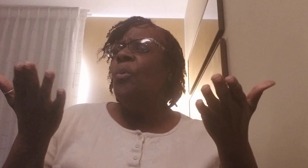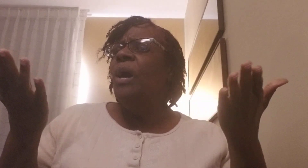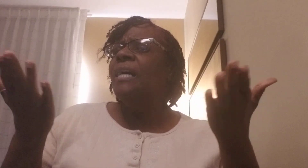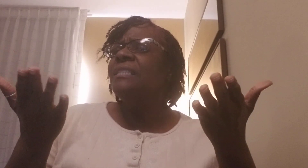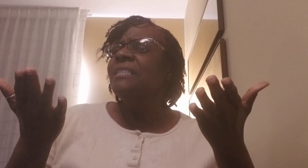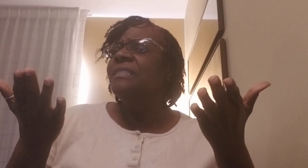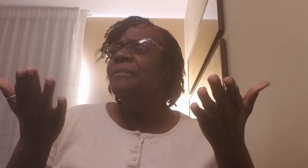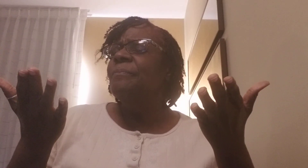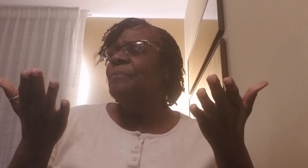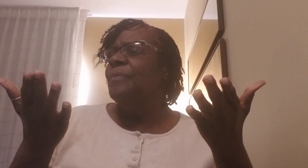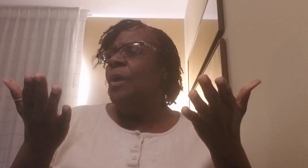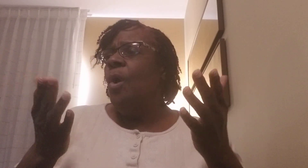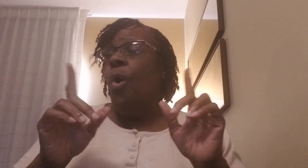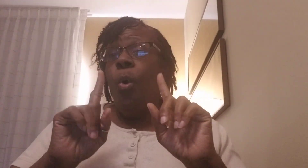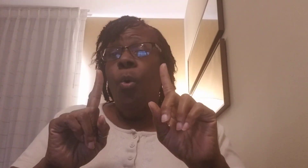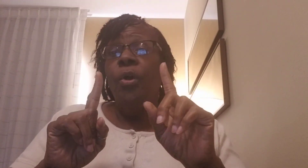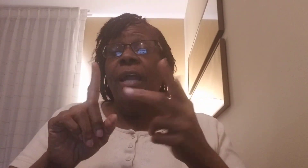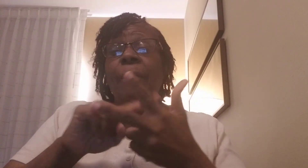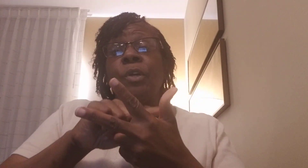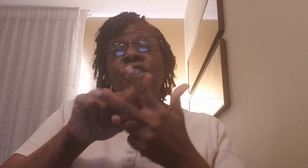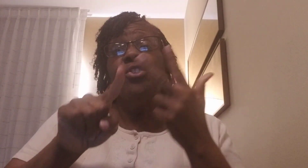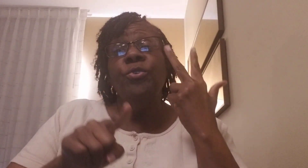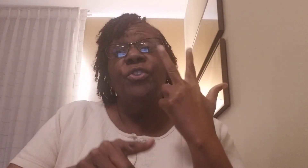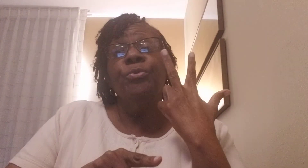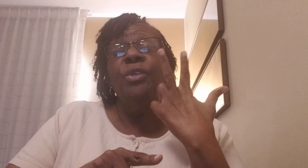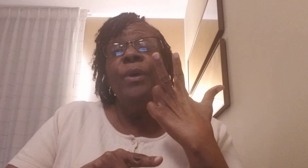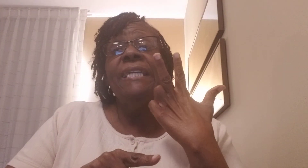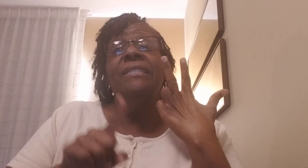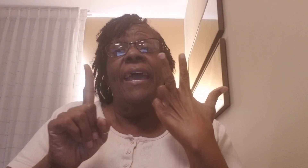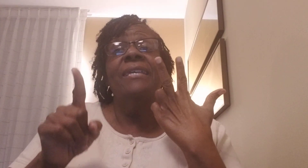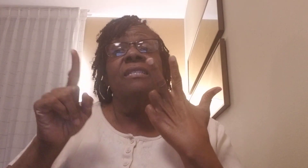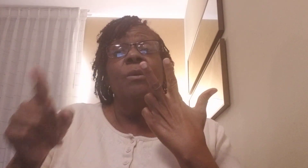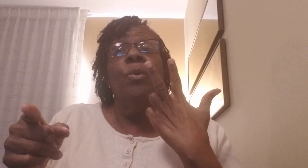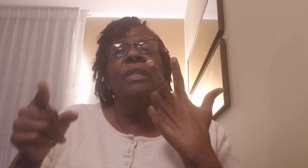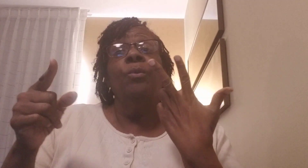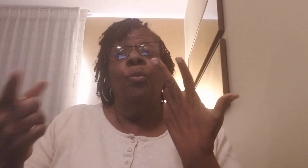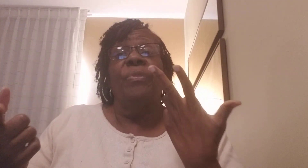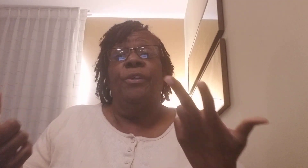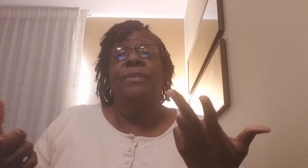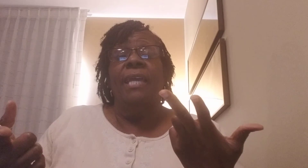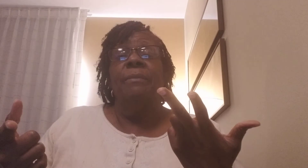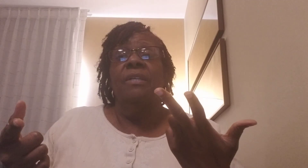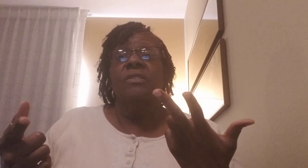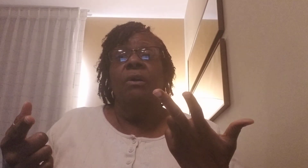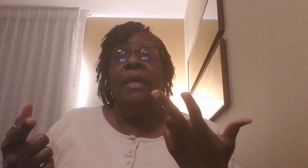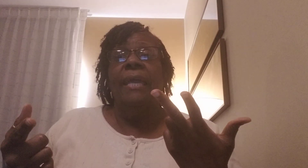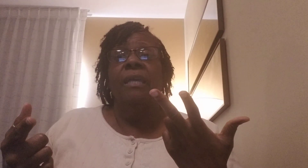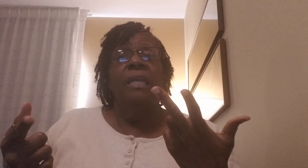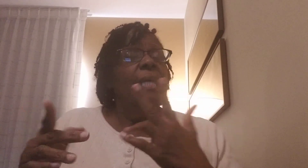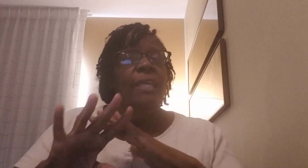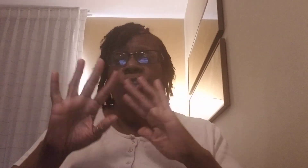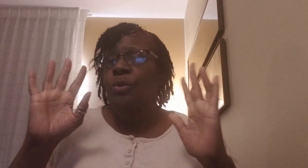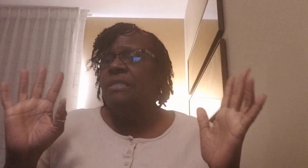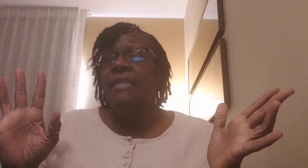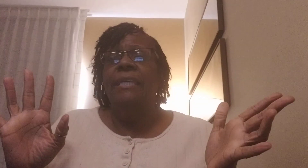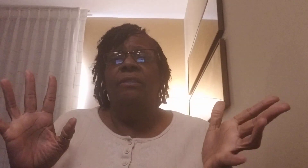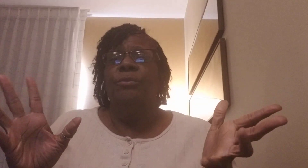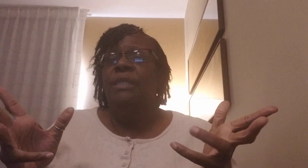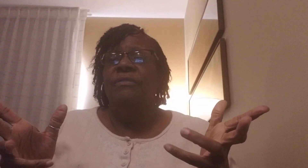what? Or I'm going to show you 3 ways to ask someone what their name is, okay? You will see it you'll